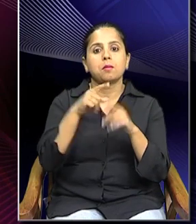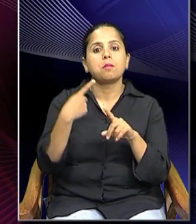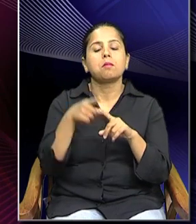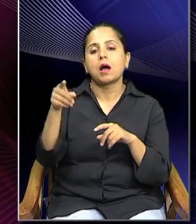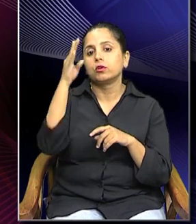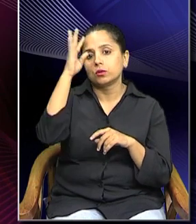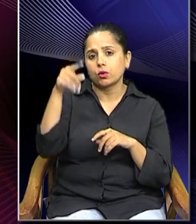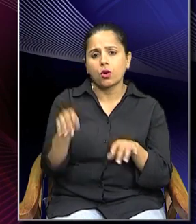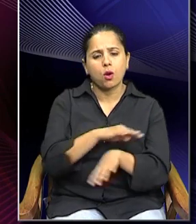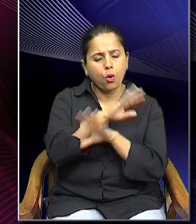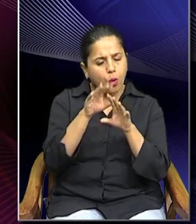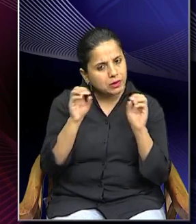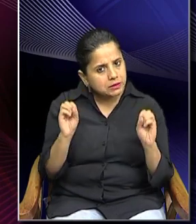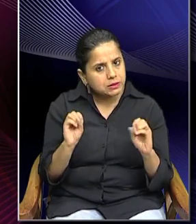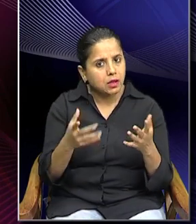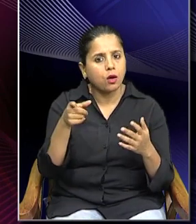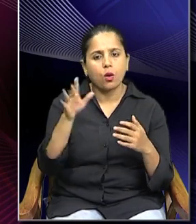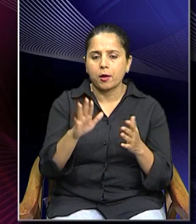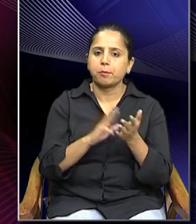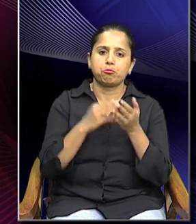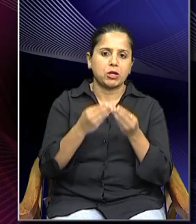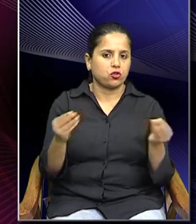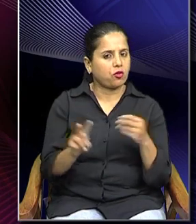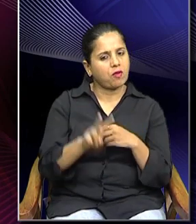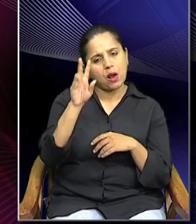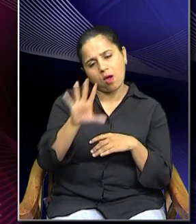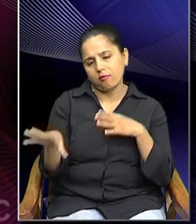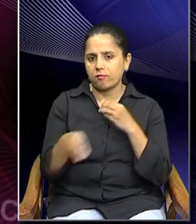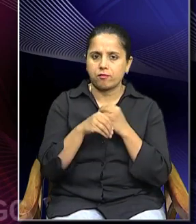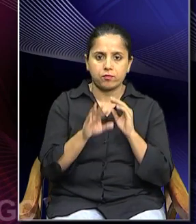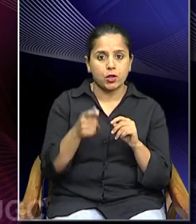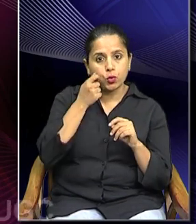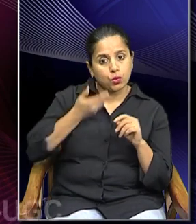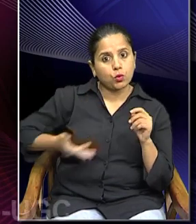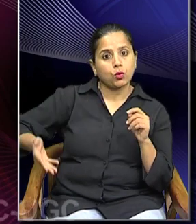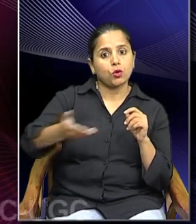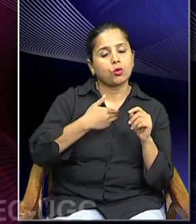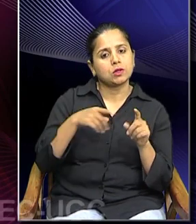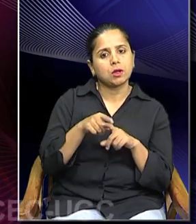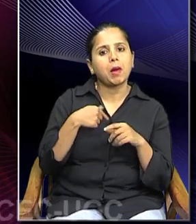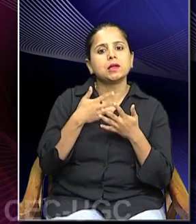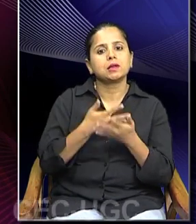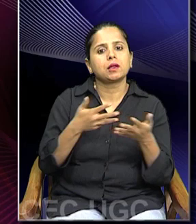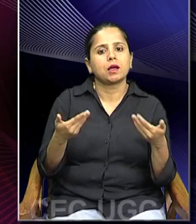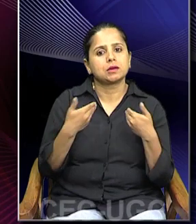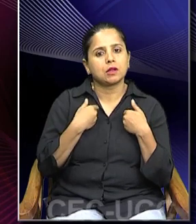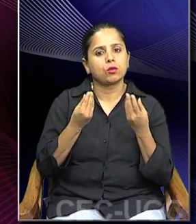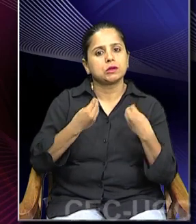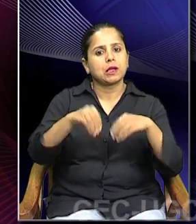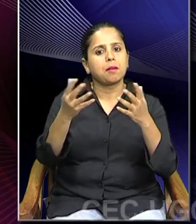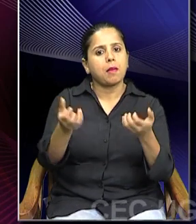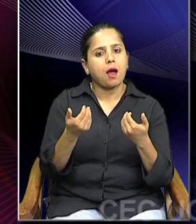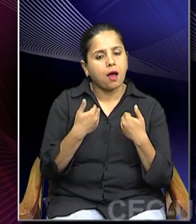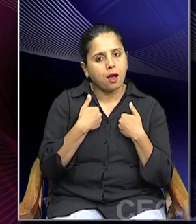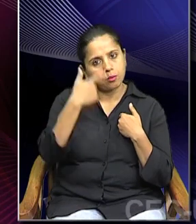says everything has a material value. So, even human beings becomes like a commodity for sale and purchase